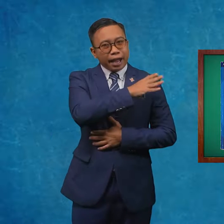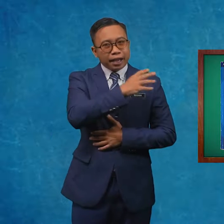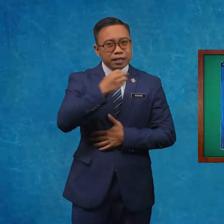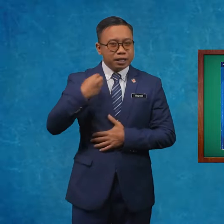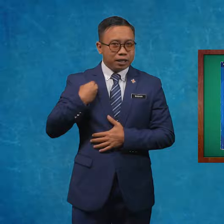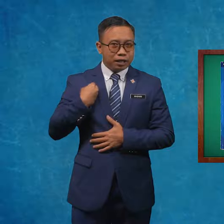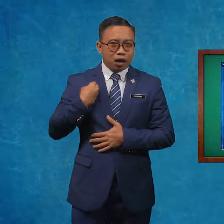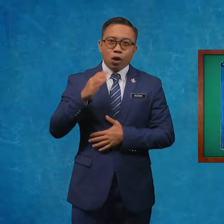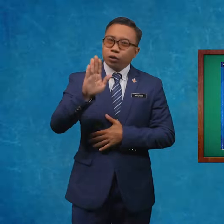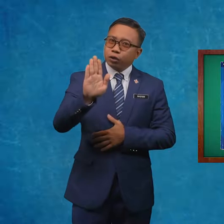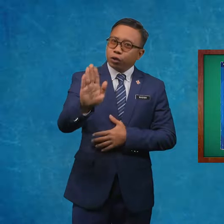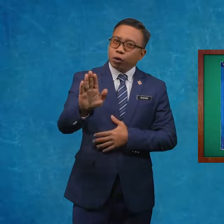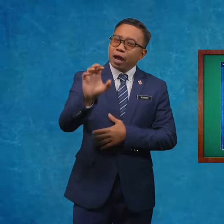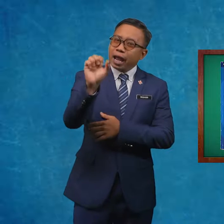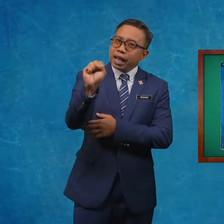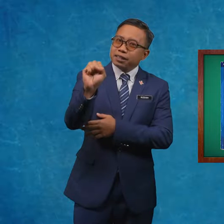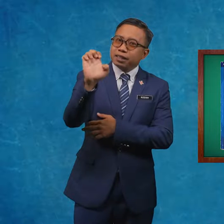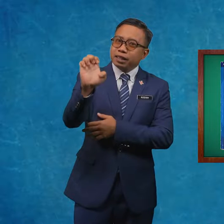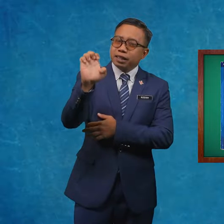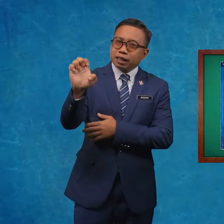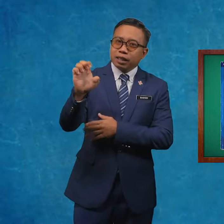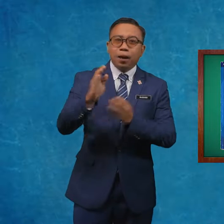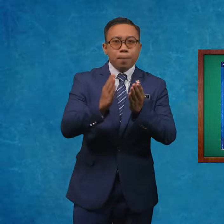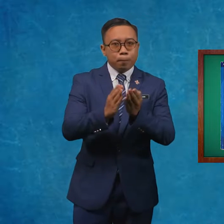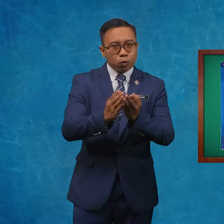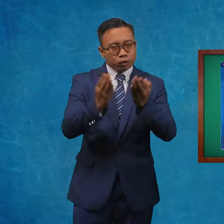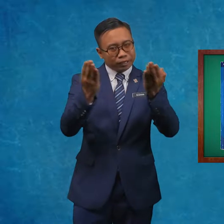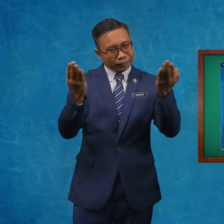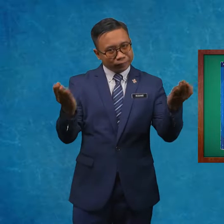and your SEE book.